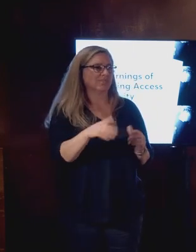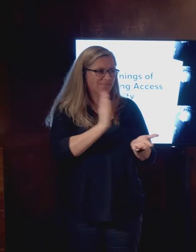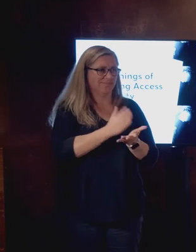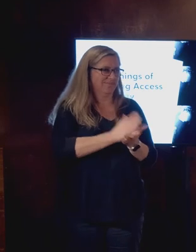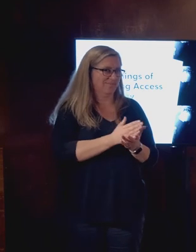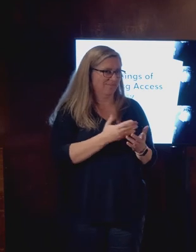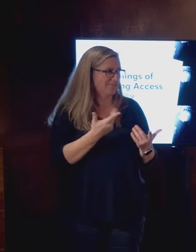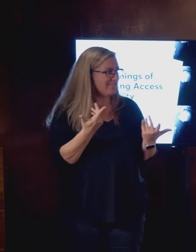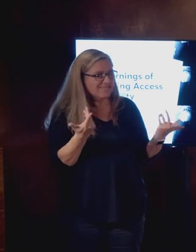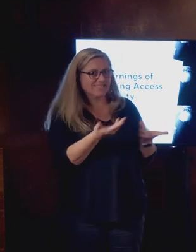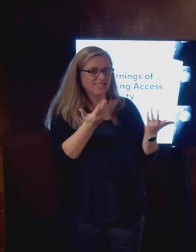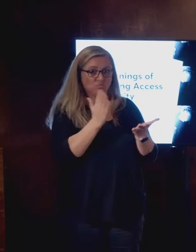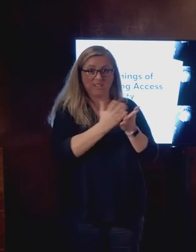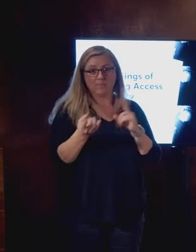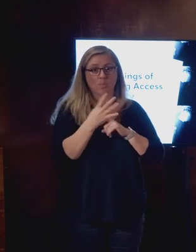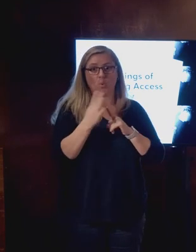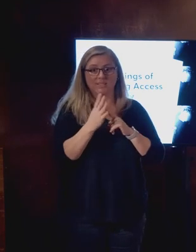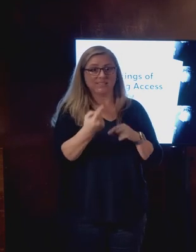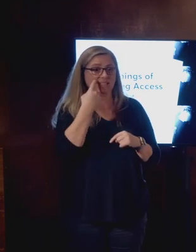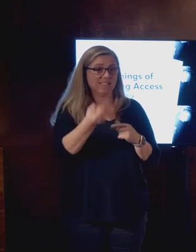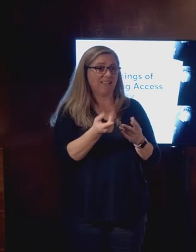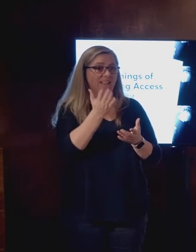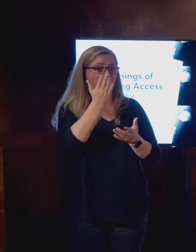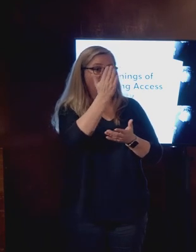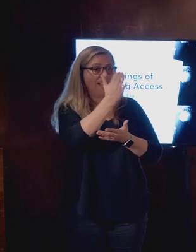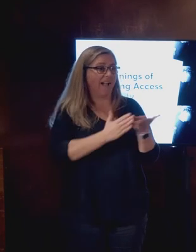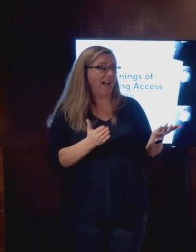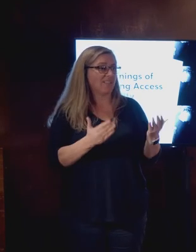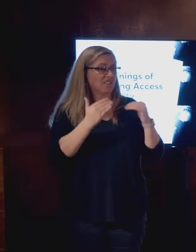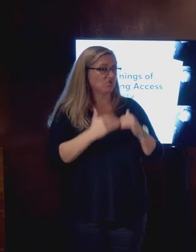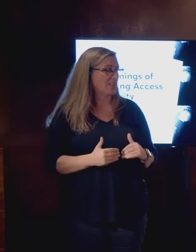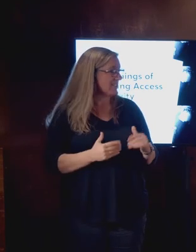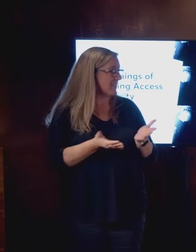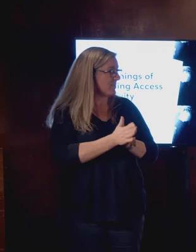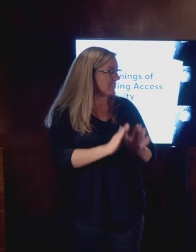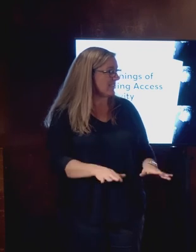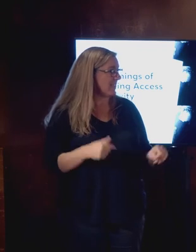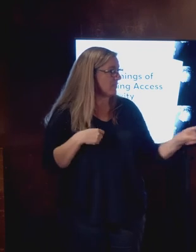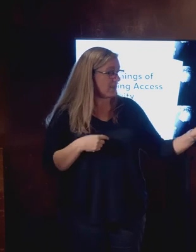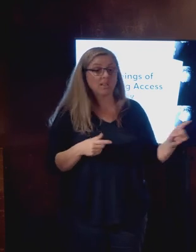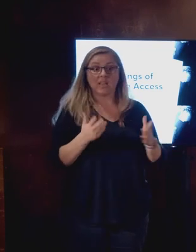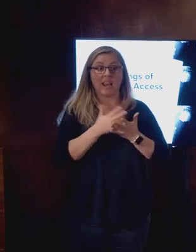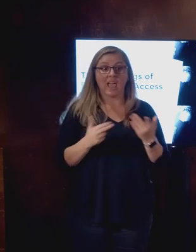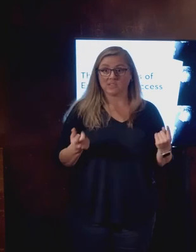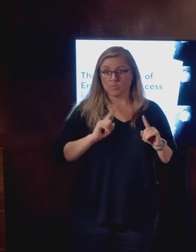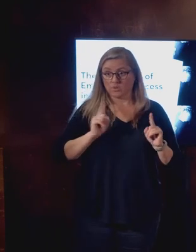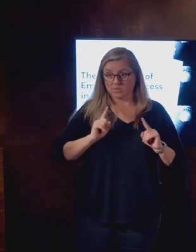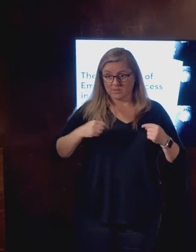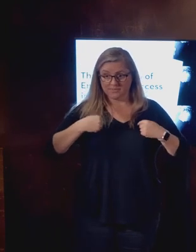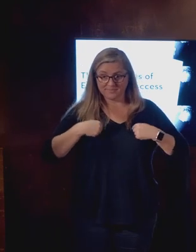tell them how important it is, because it is disappointing to see more than half the chairs empty today. And, you know, as an artist, I always go when I'm in a show